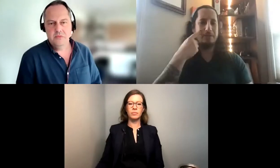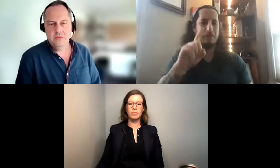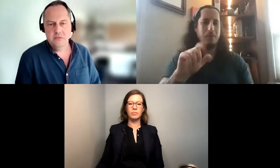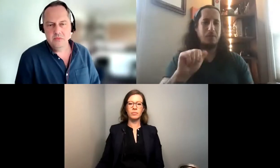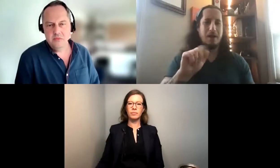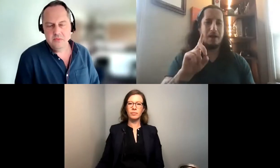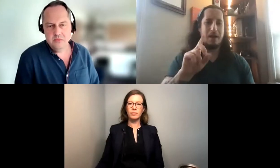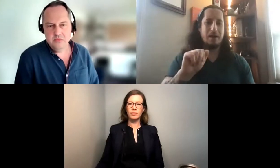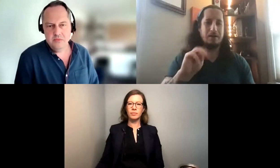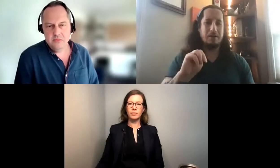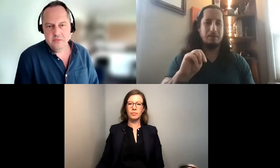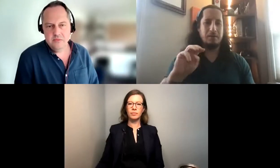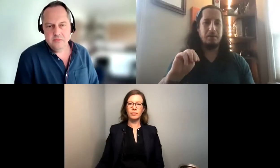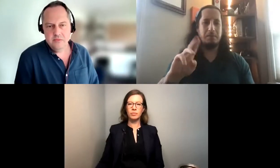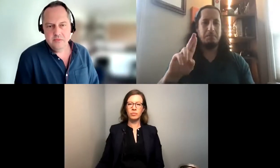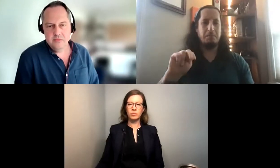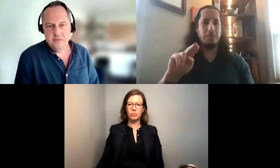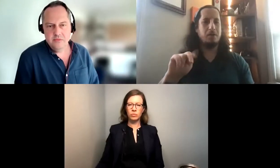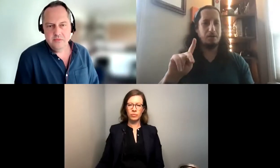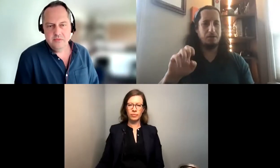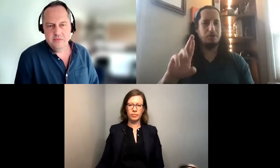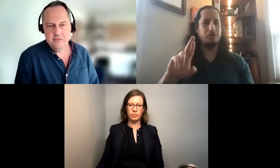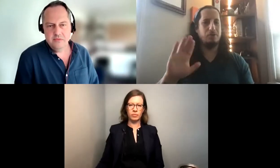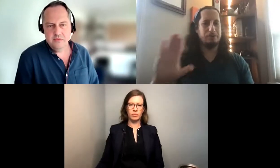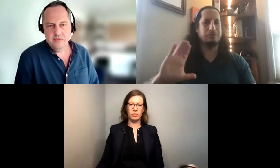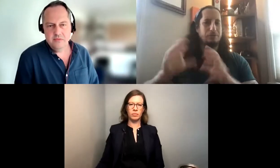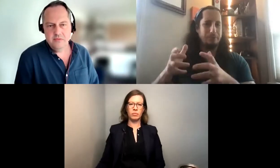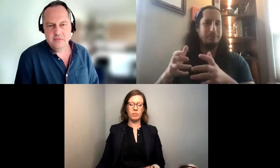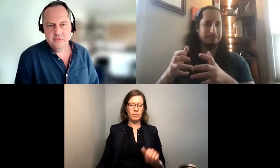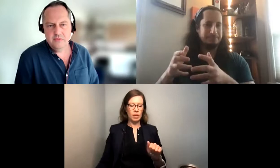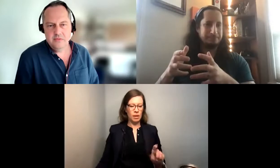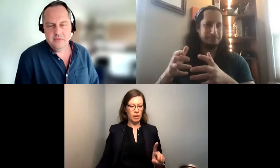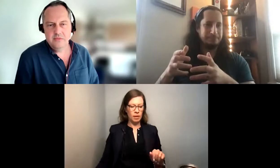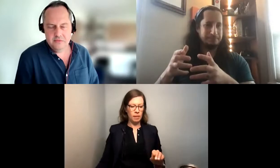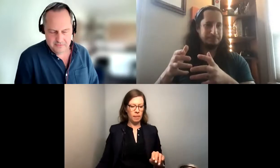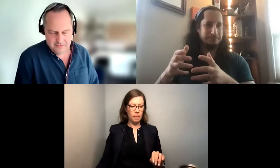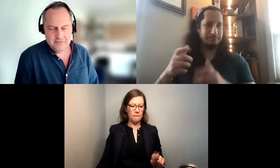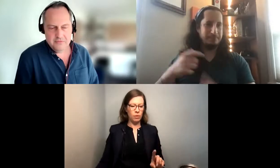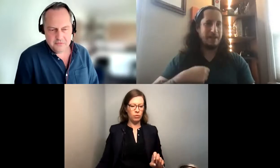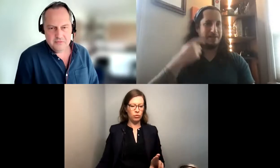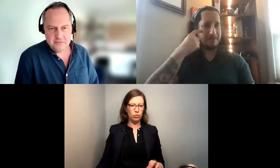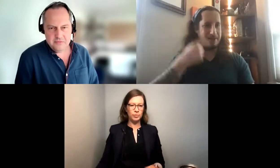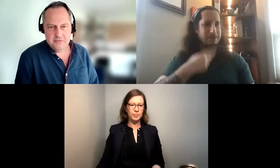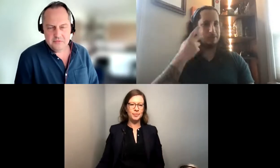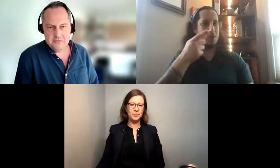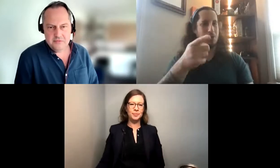last year, I was consulting for Adam Mudner's group.